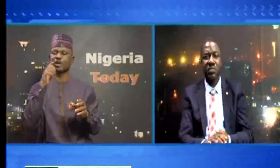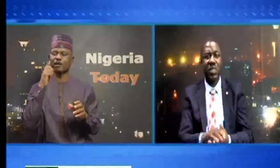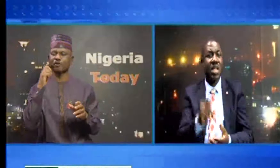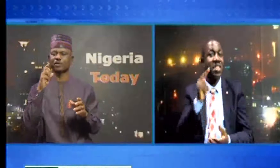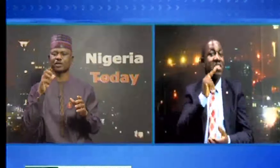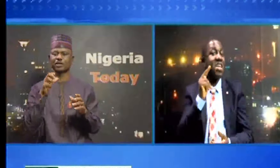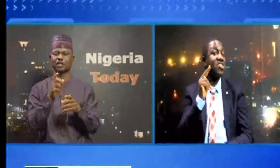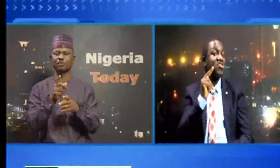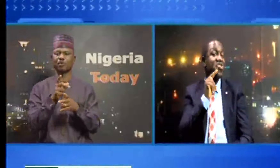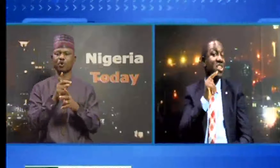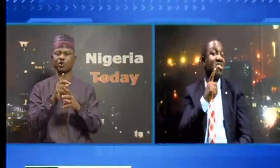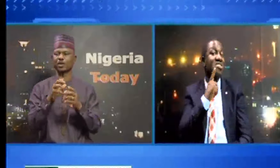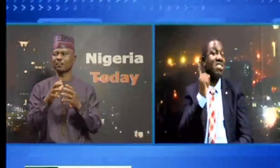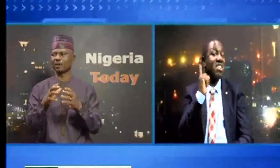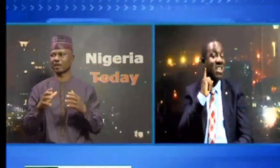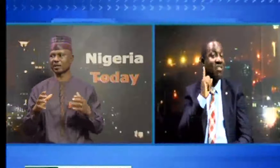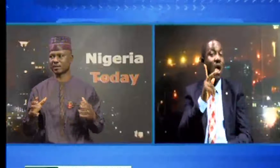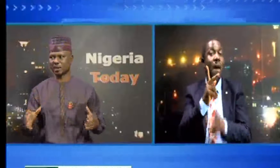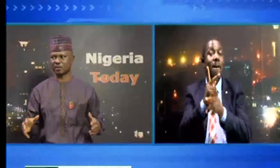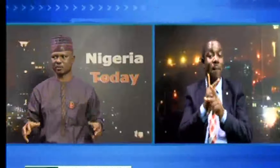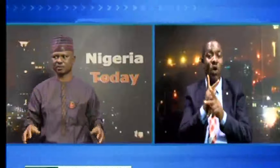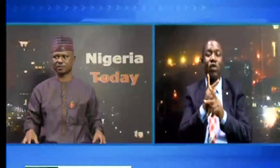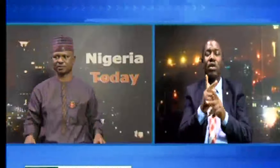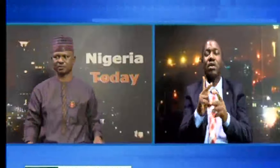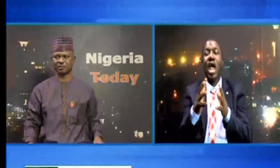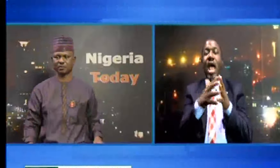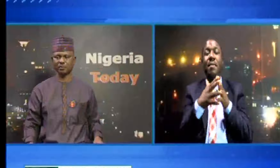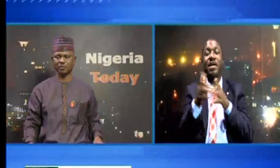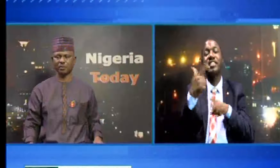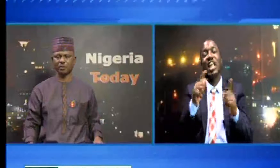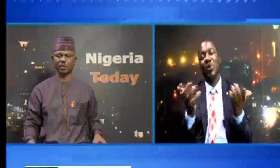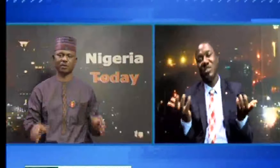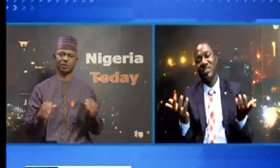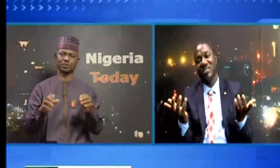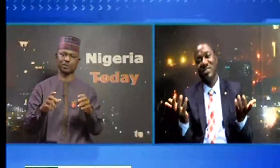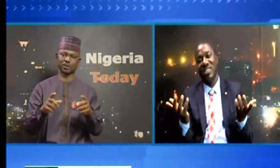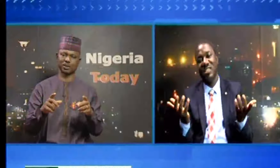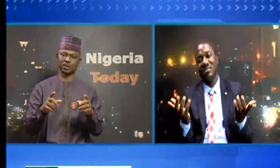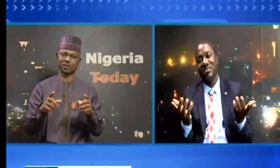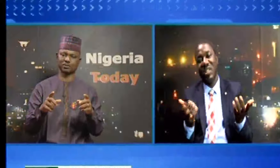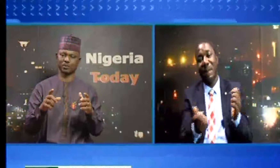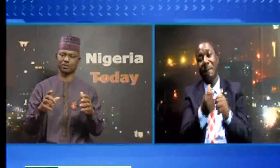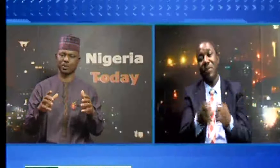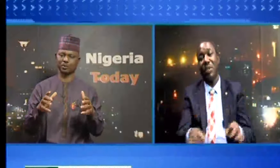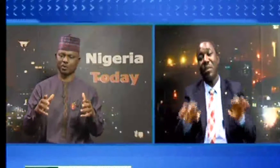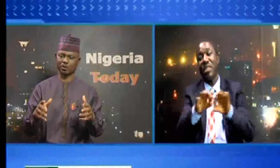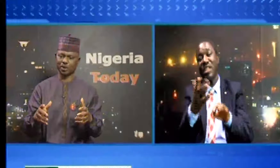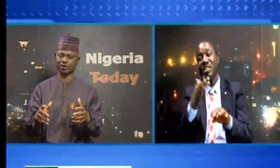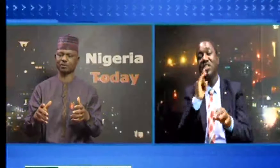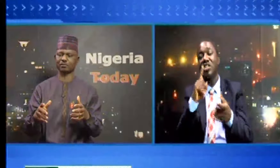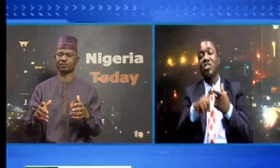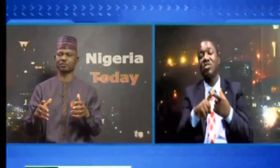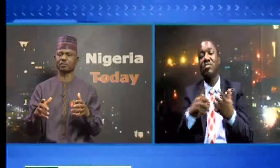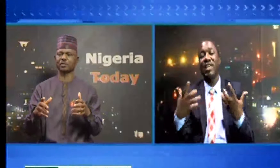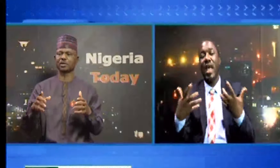Nigerian deaf community keep borrowing the American Sign language. One of the most important things is for us to be able to